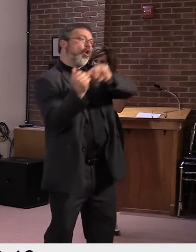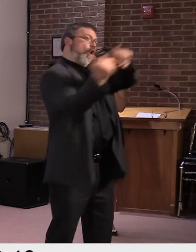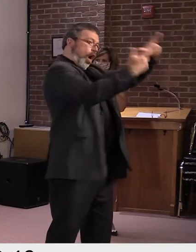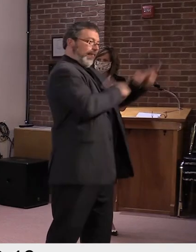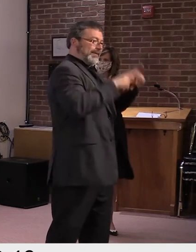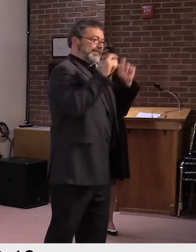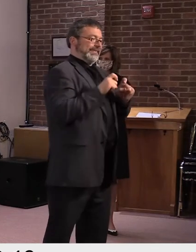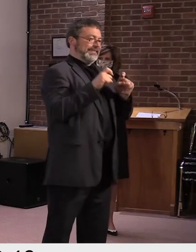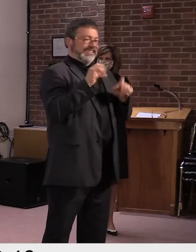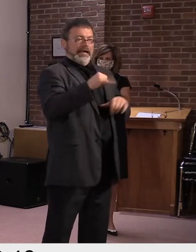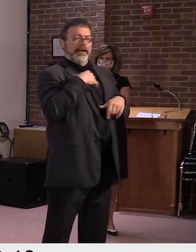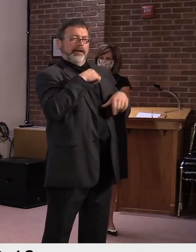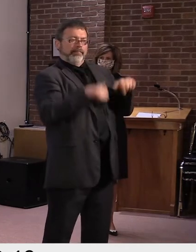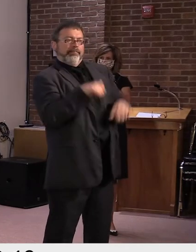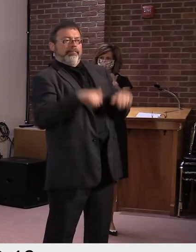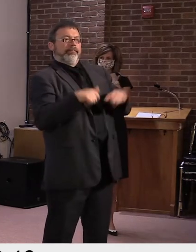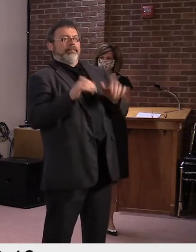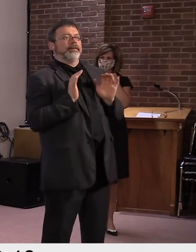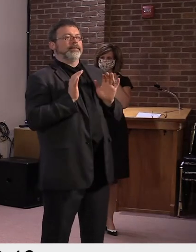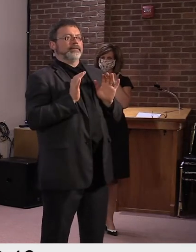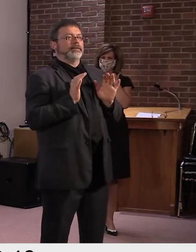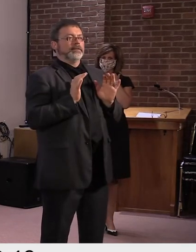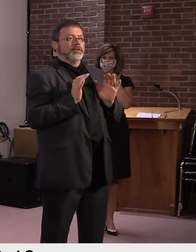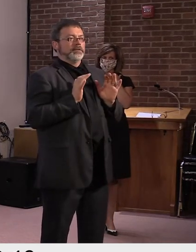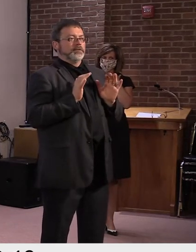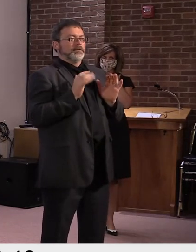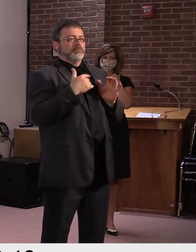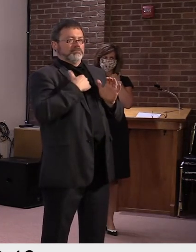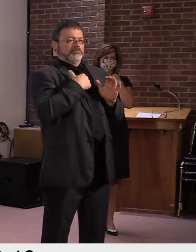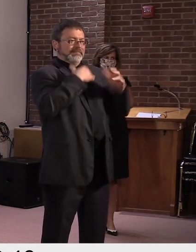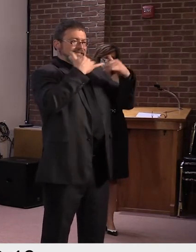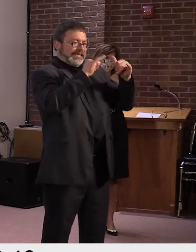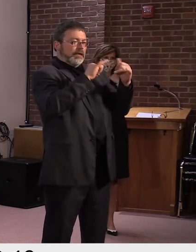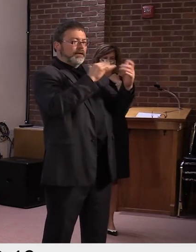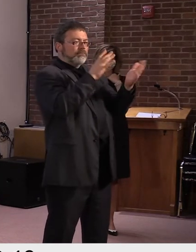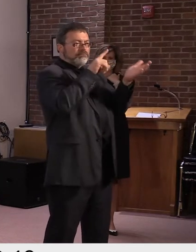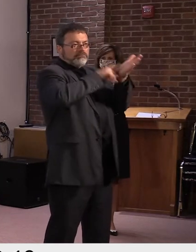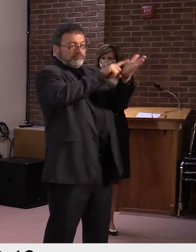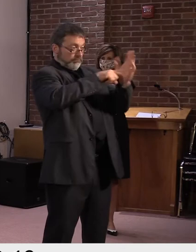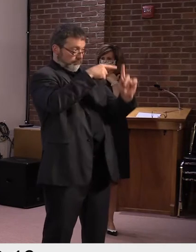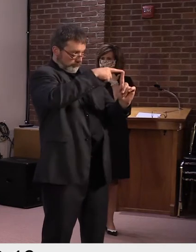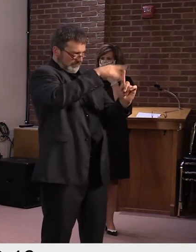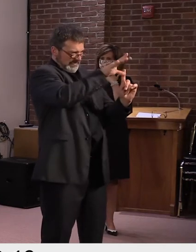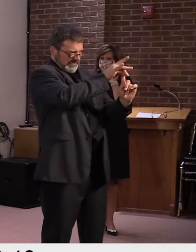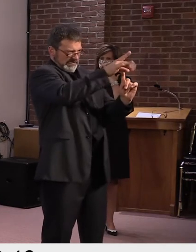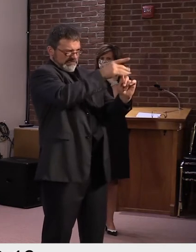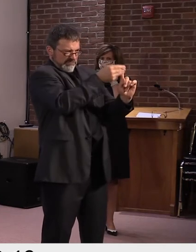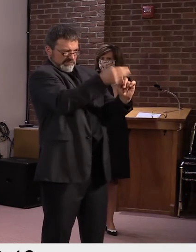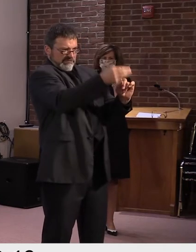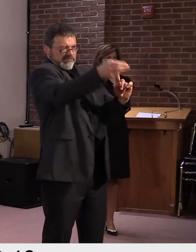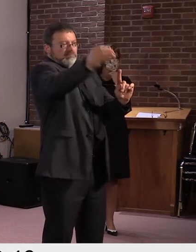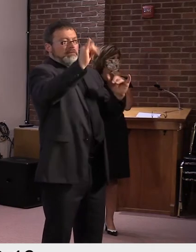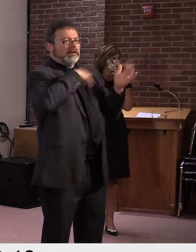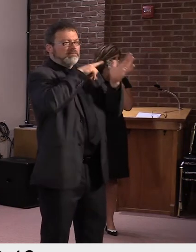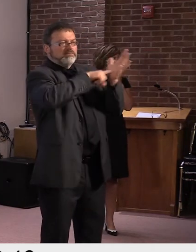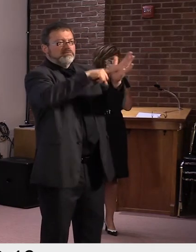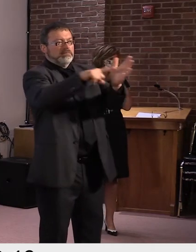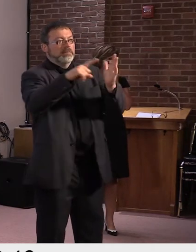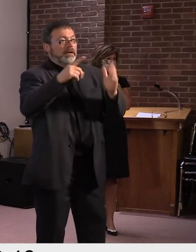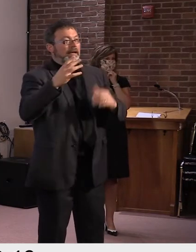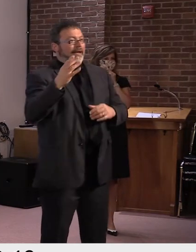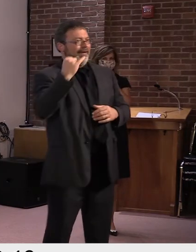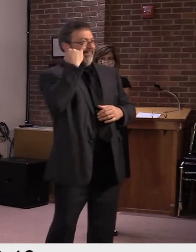was exposure, the whole facility would be tested. All right. And when you do these